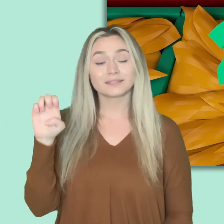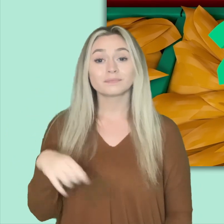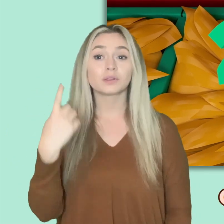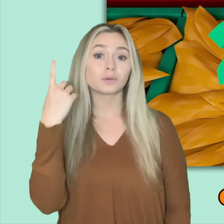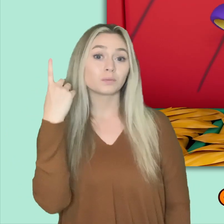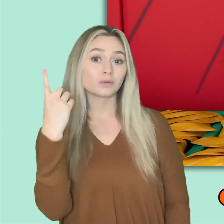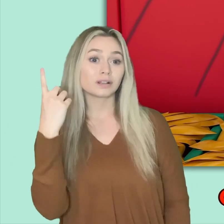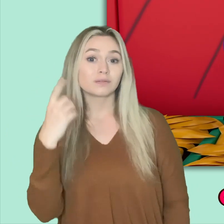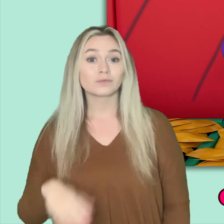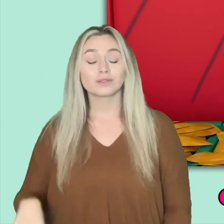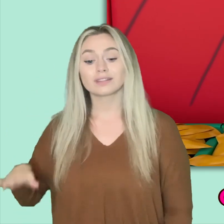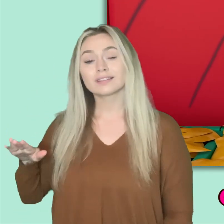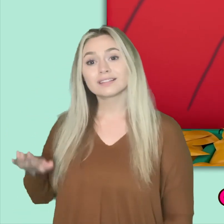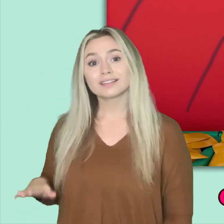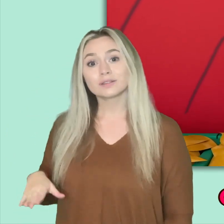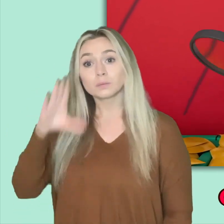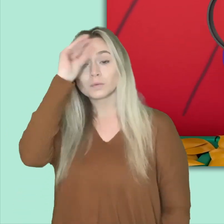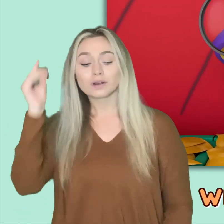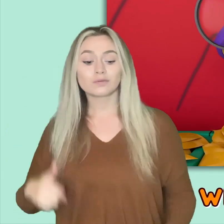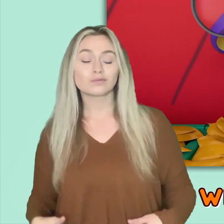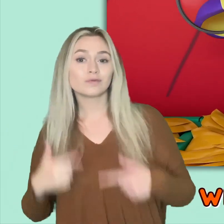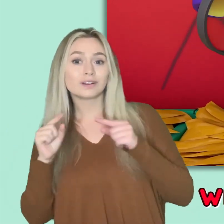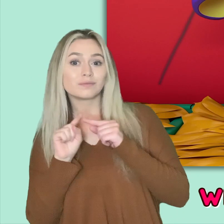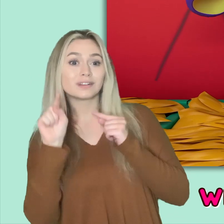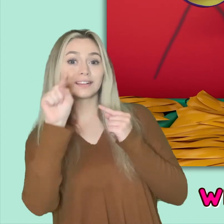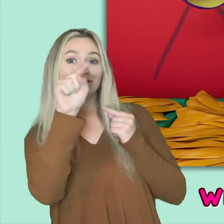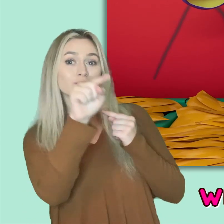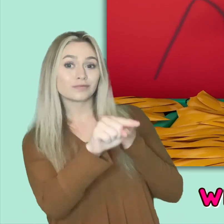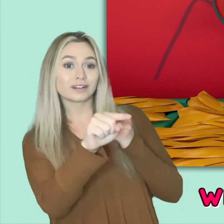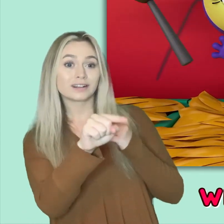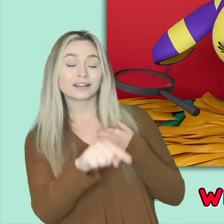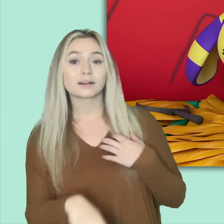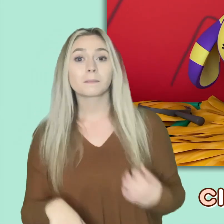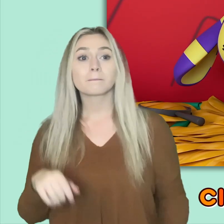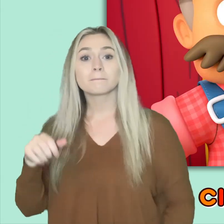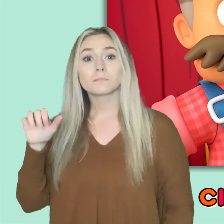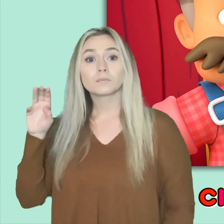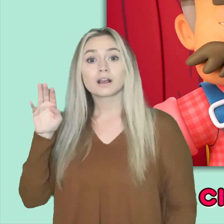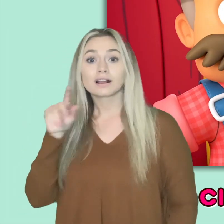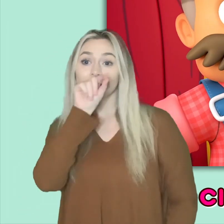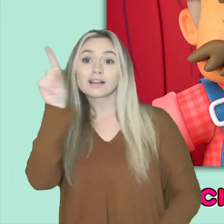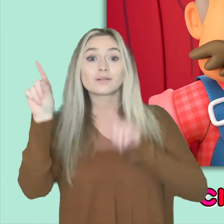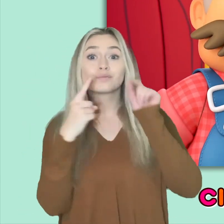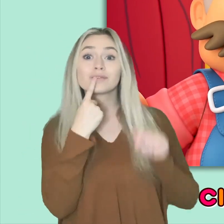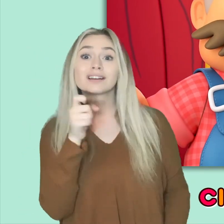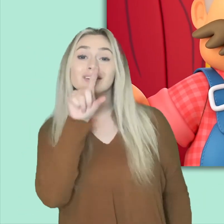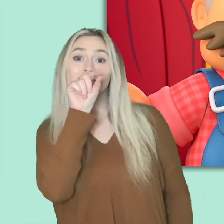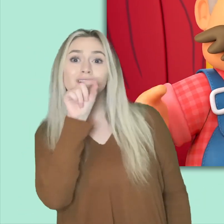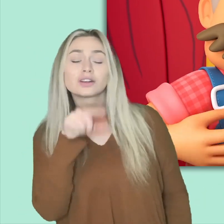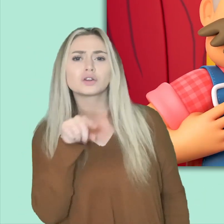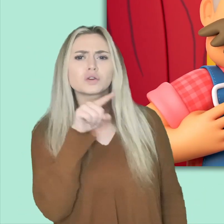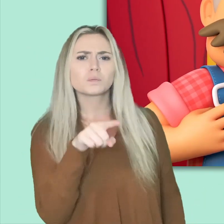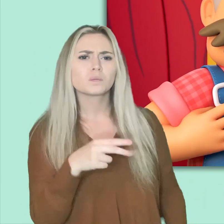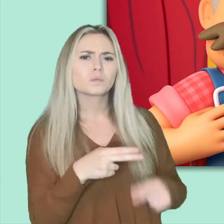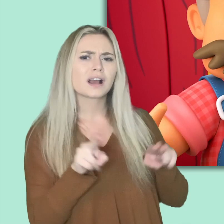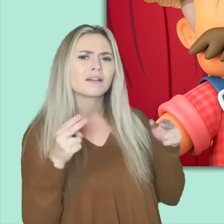three, One for the little boy who lives down the lane Cluck, cluck, red chicken,